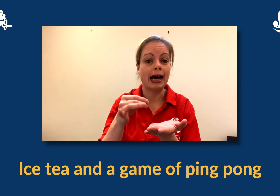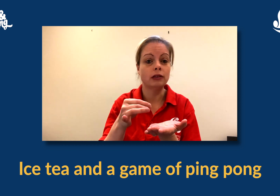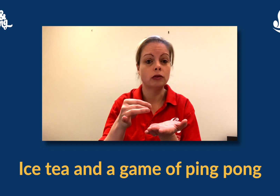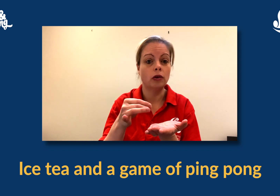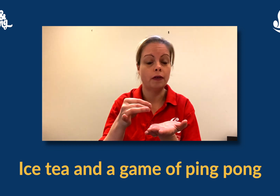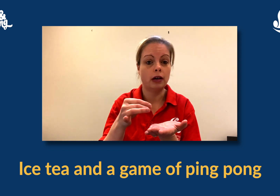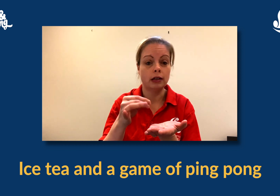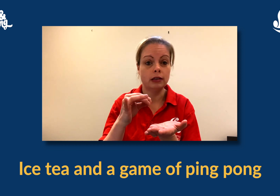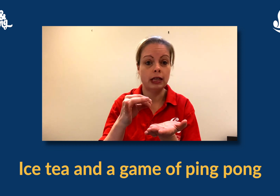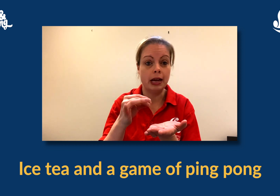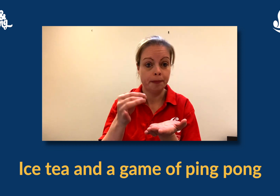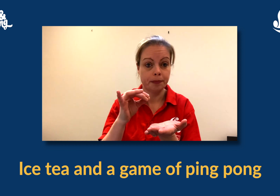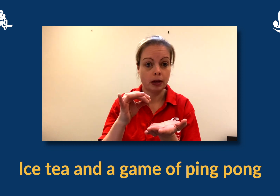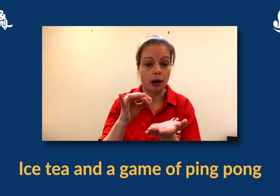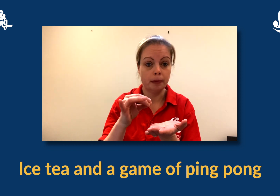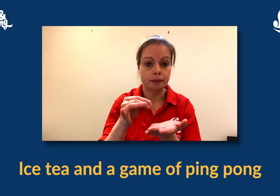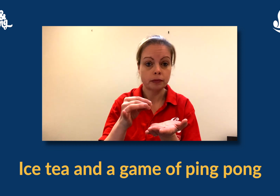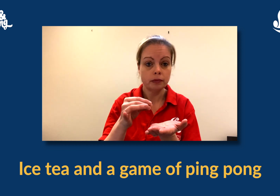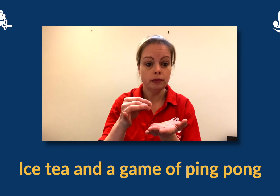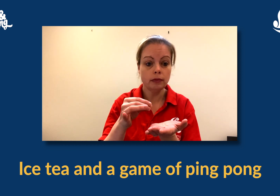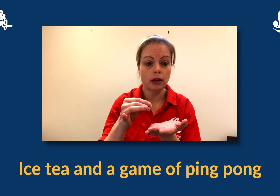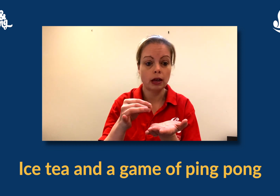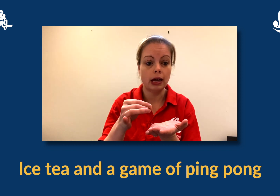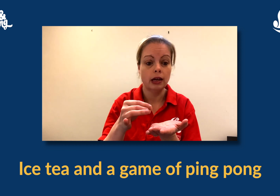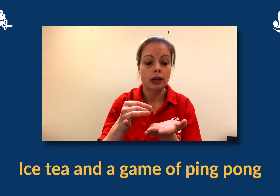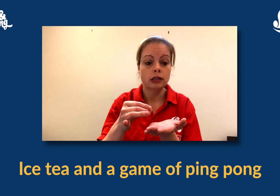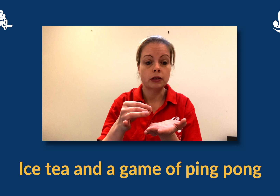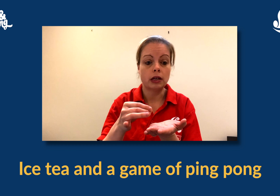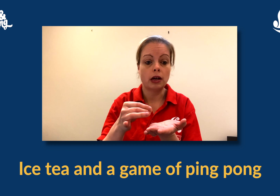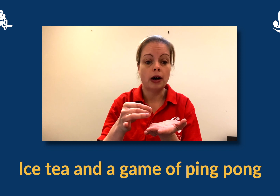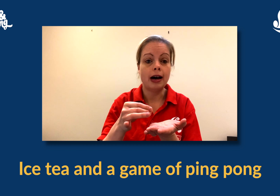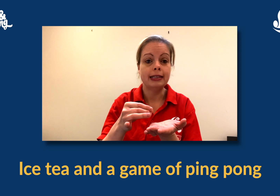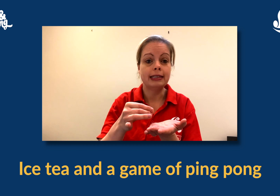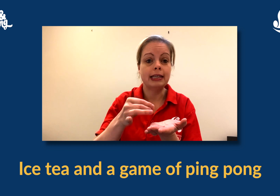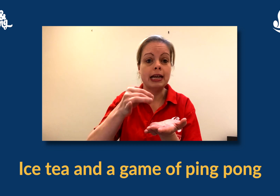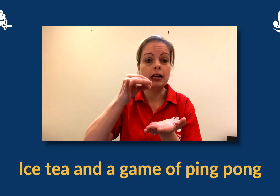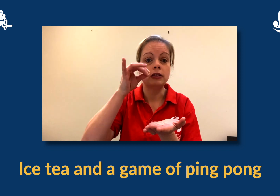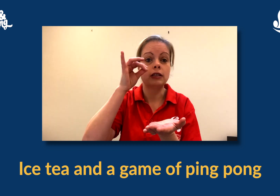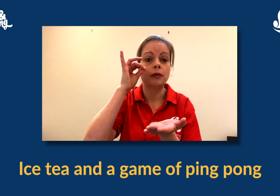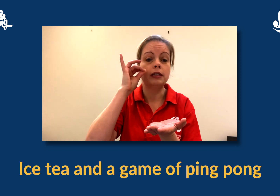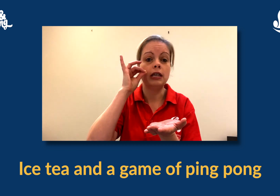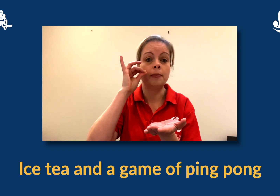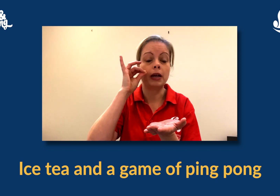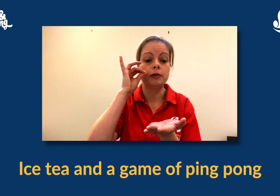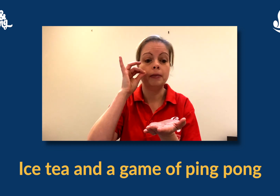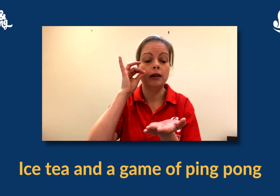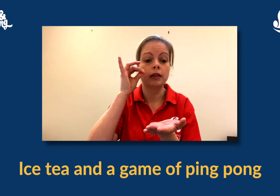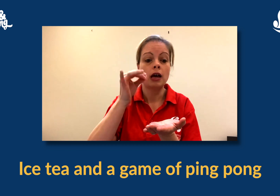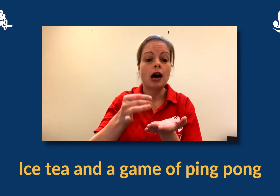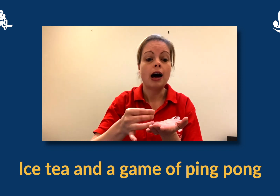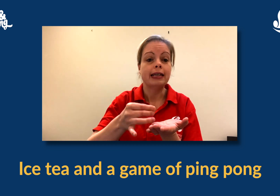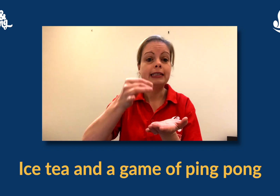hold the handle of our tea cup. Okay, so it's going to go iced tea, and as you say the word tea, you're going to bring it up to your